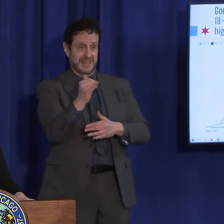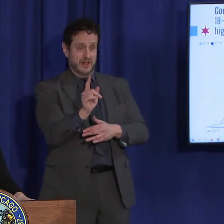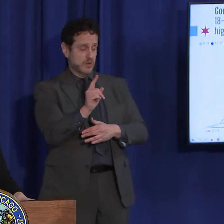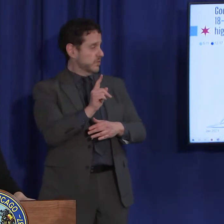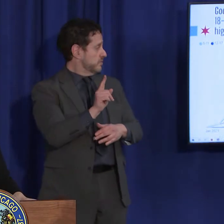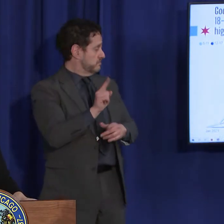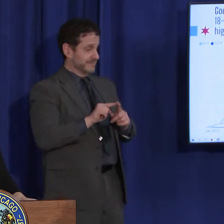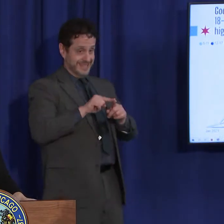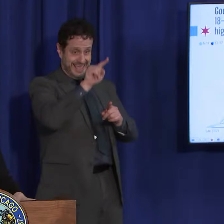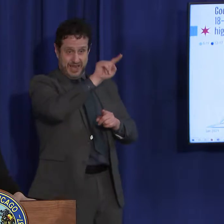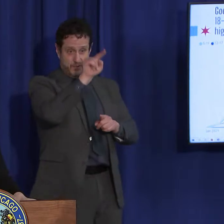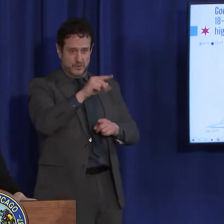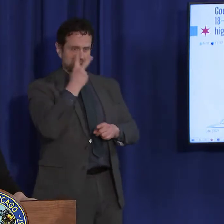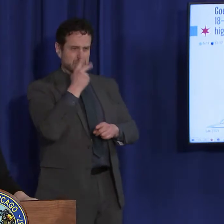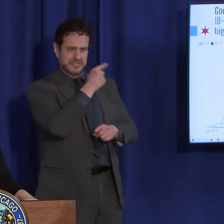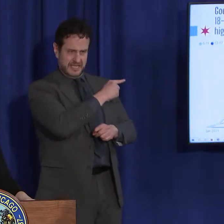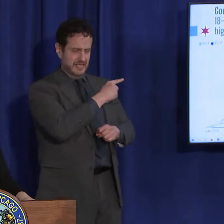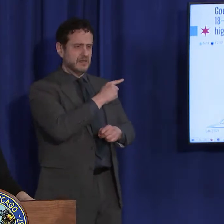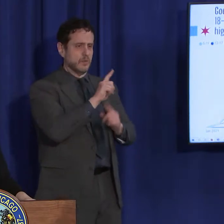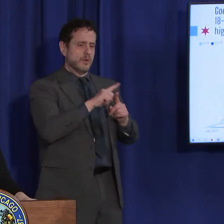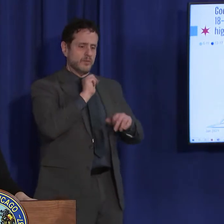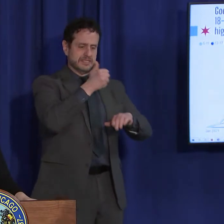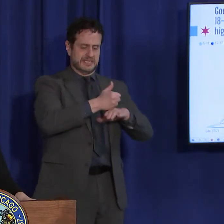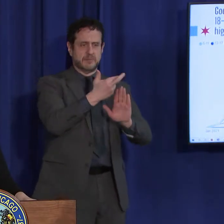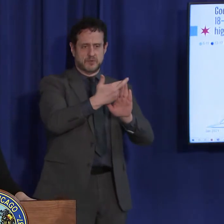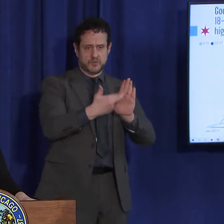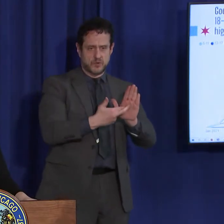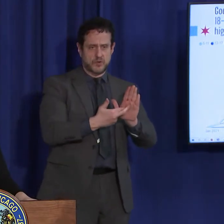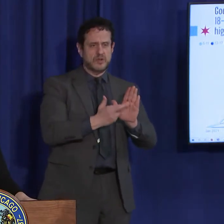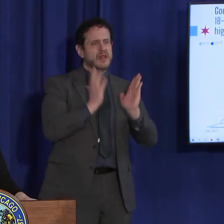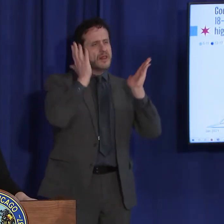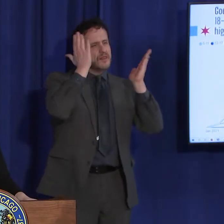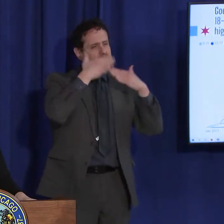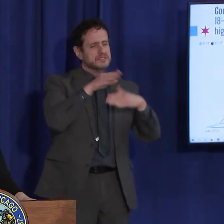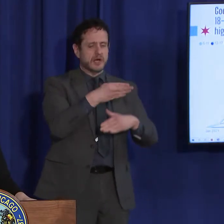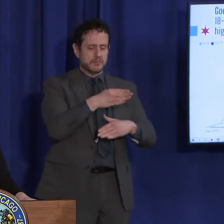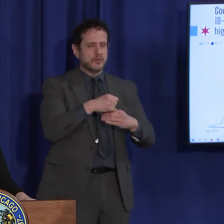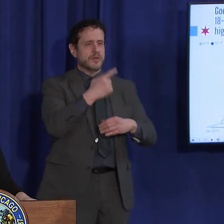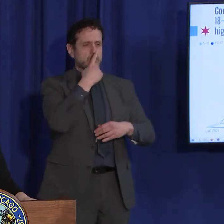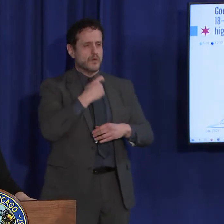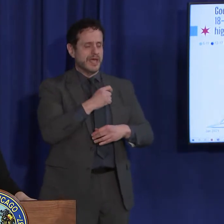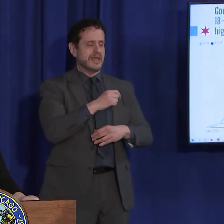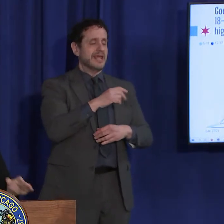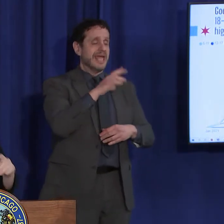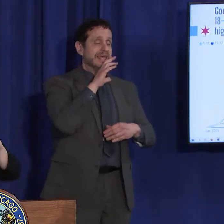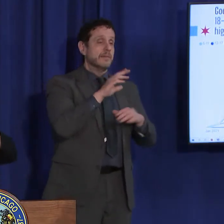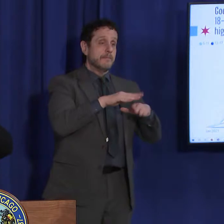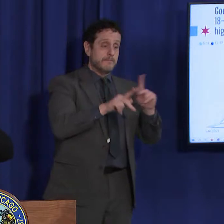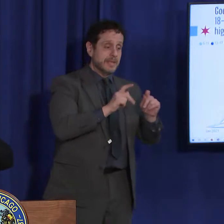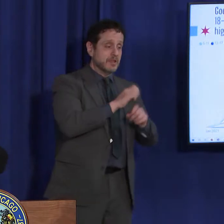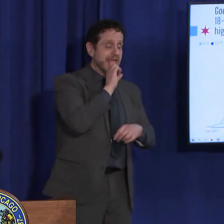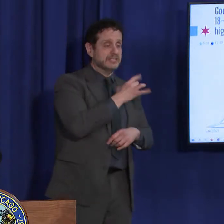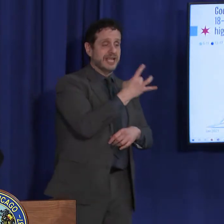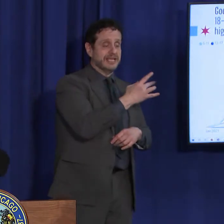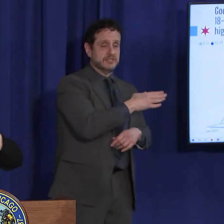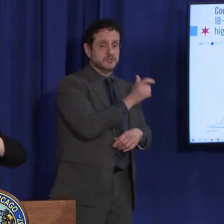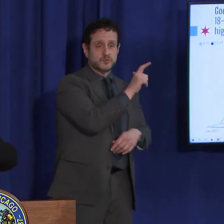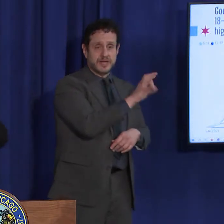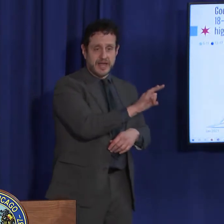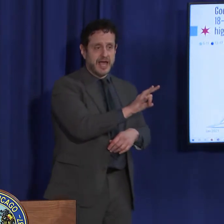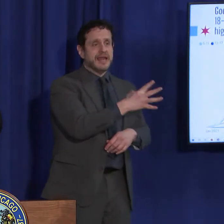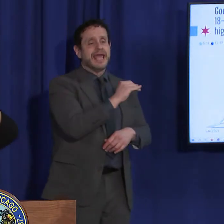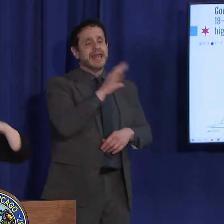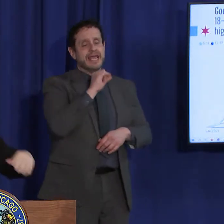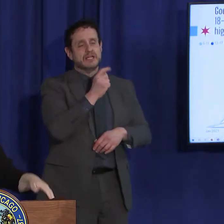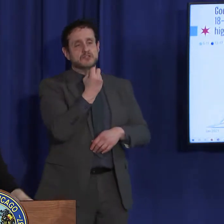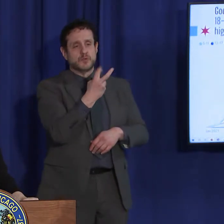that went in. And you see how in the dark blue and the red, that's the 18 to 29-year-olds and the 12 to 17-year-olds, as well as the light blue, 30